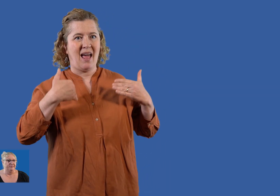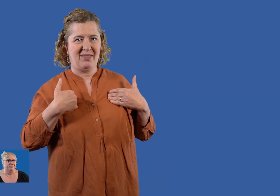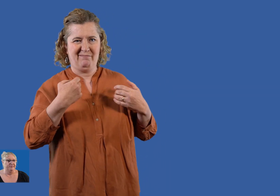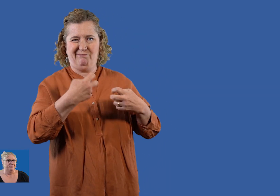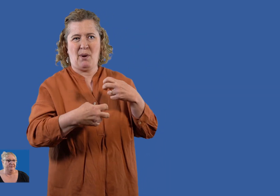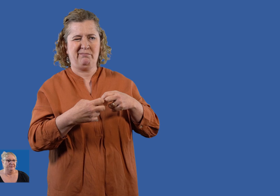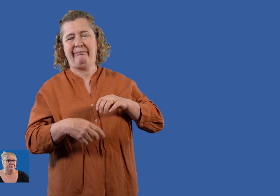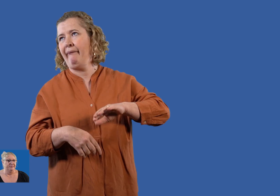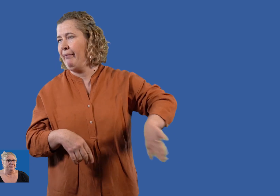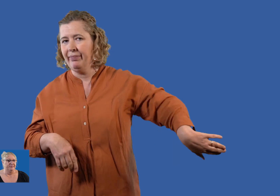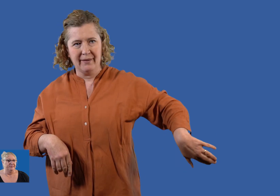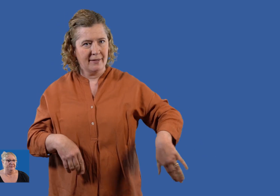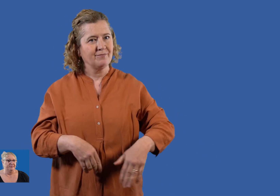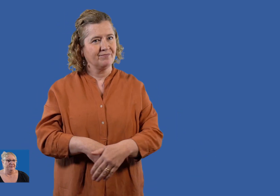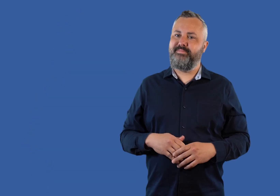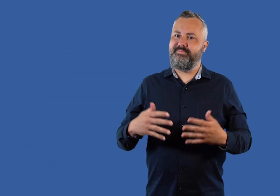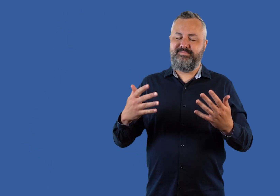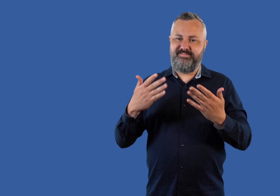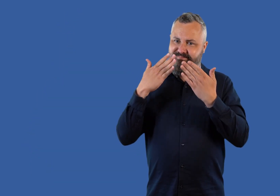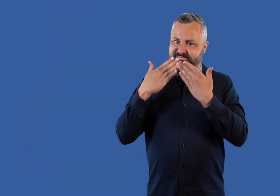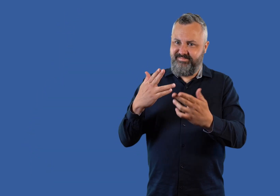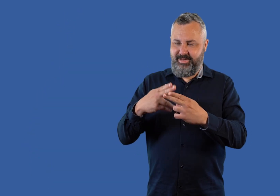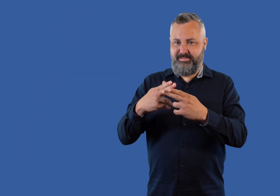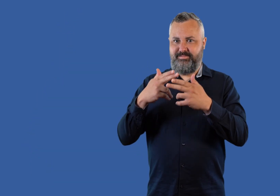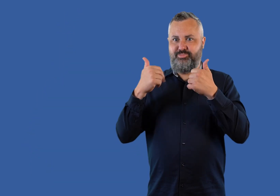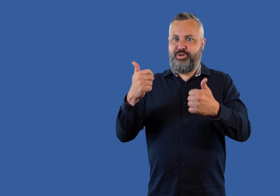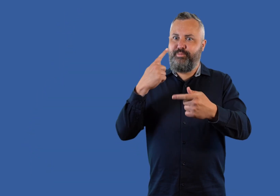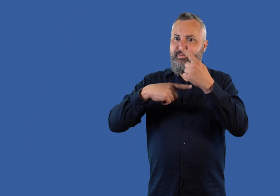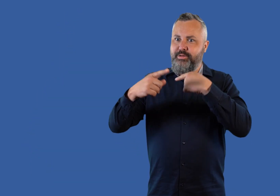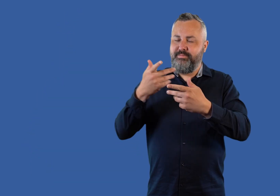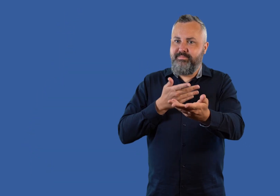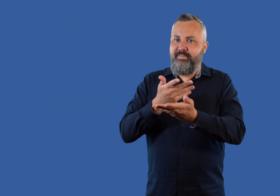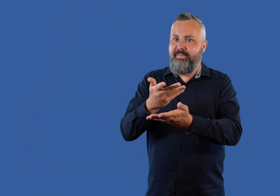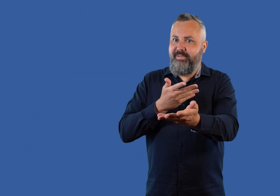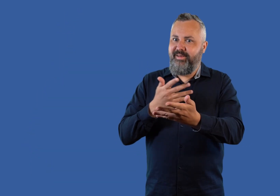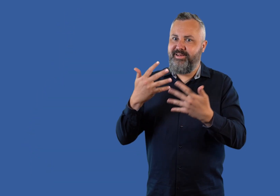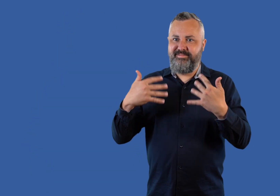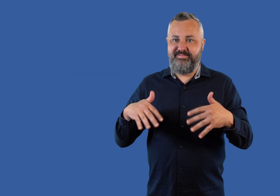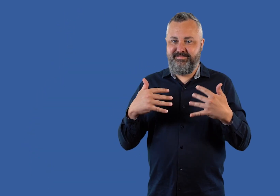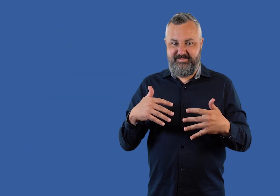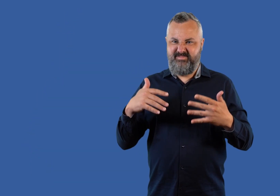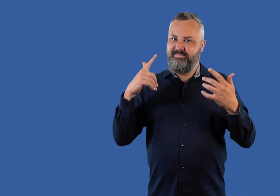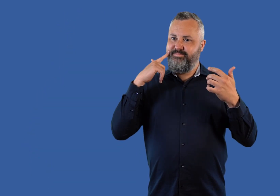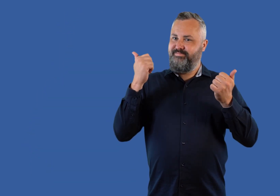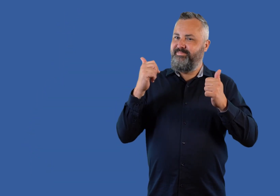explored rather than dismissed. Well, thank you, Lynette, for a most informative chat. That's all we have